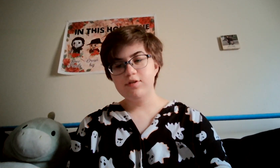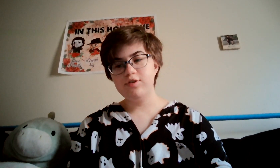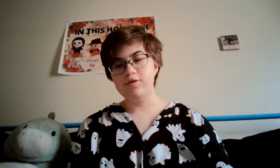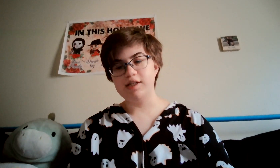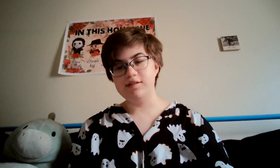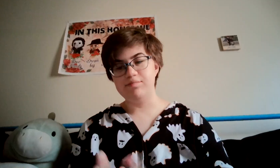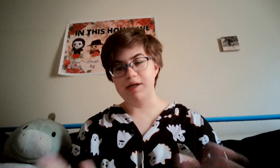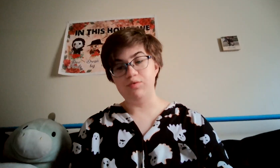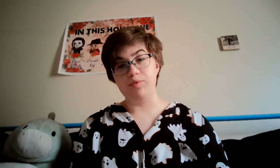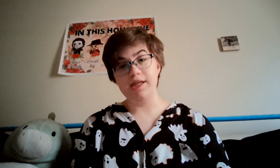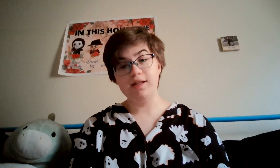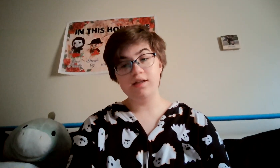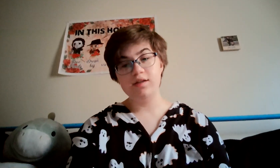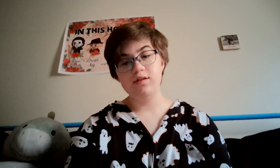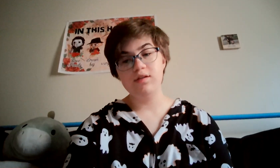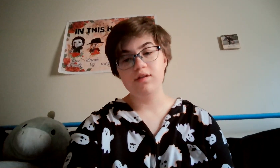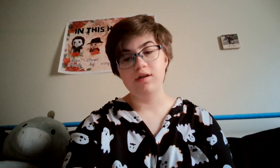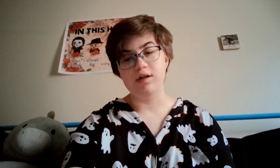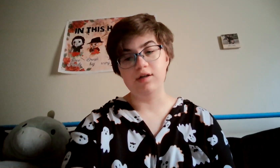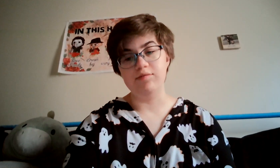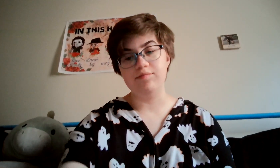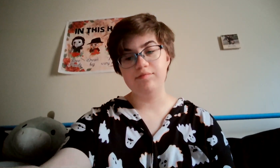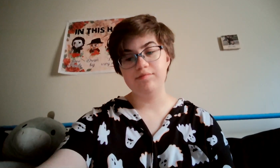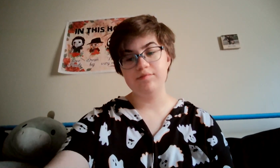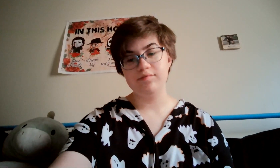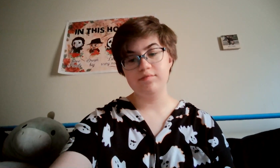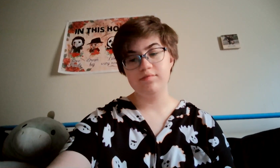So it's by week. Um,